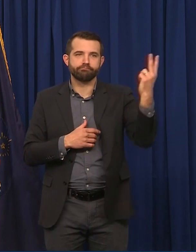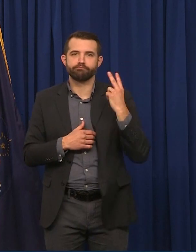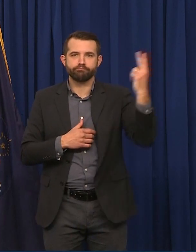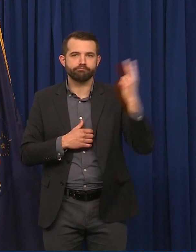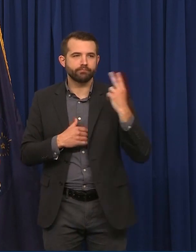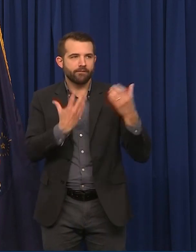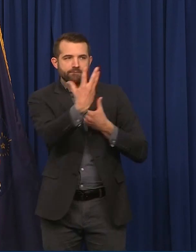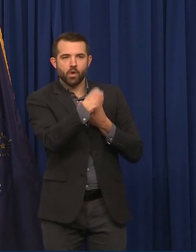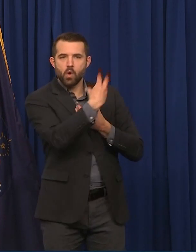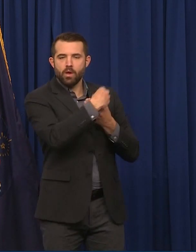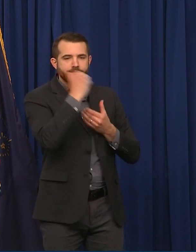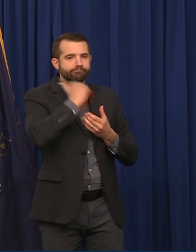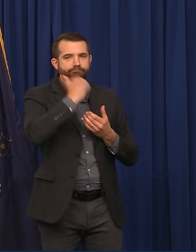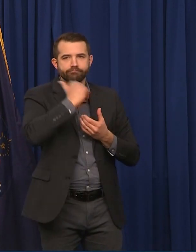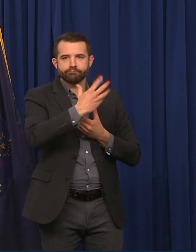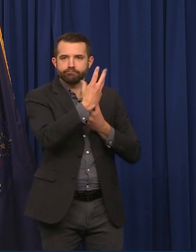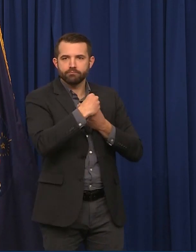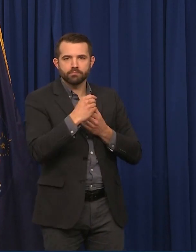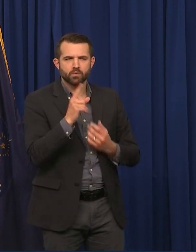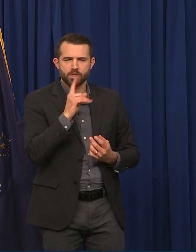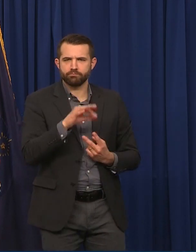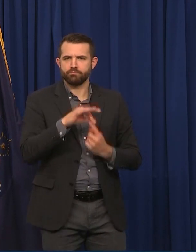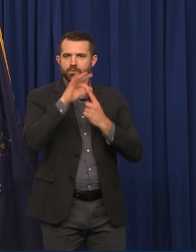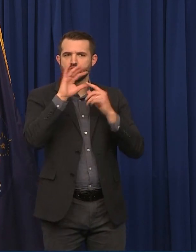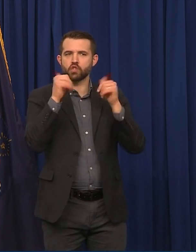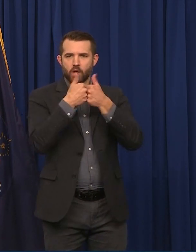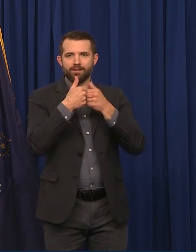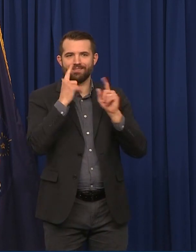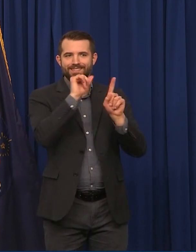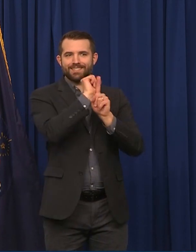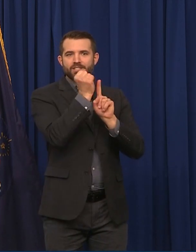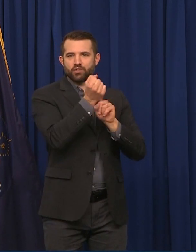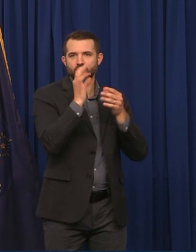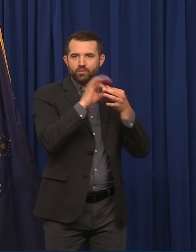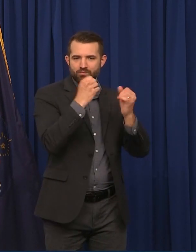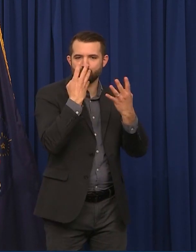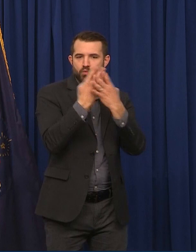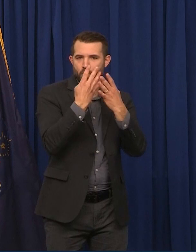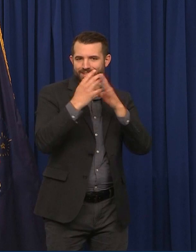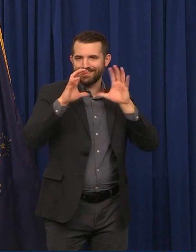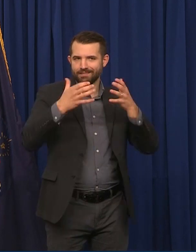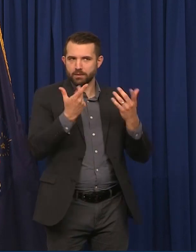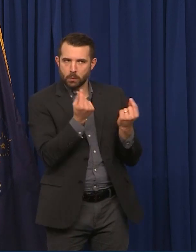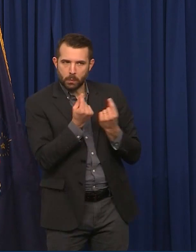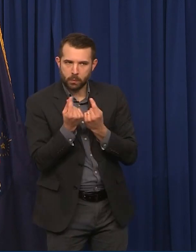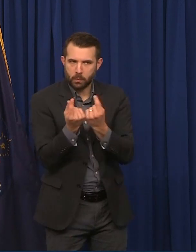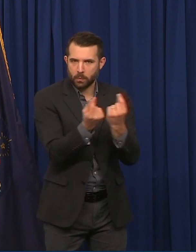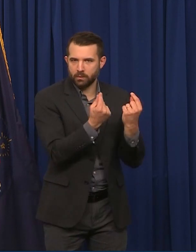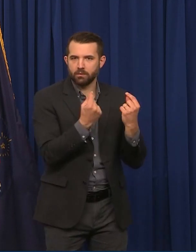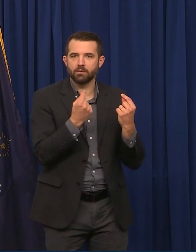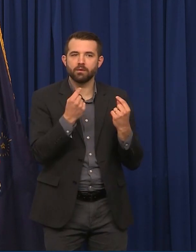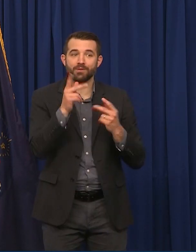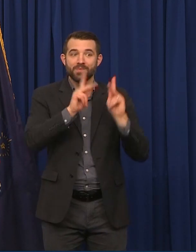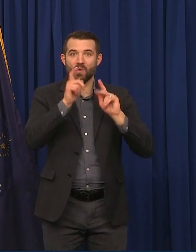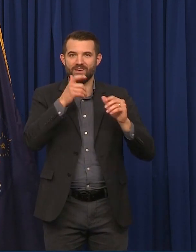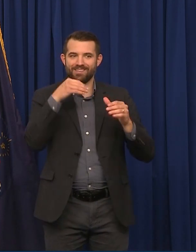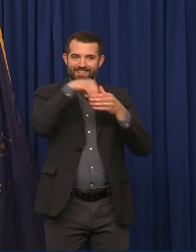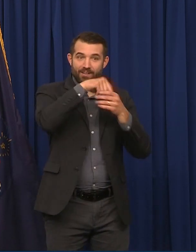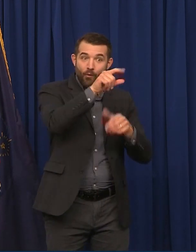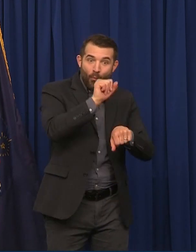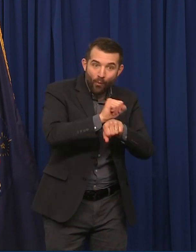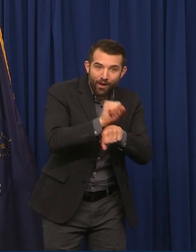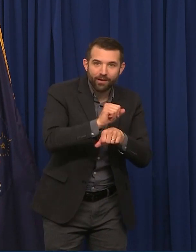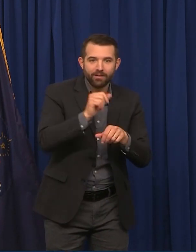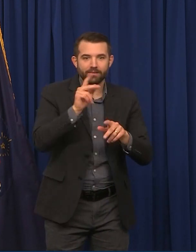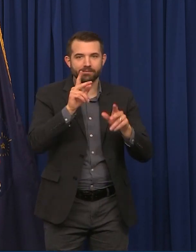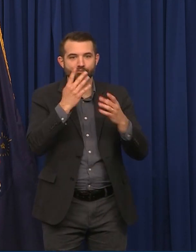given the unique position that the Department of Corrections is in with the folks that they manage. We have offered them guidance,